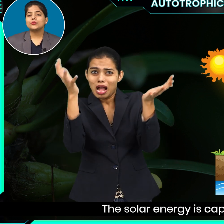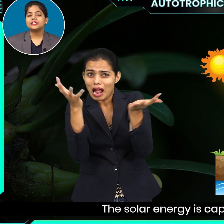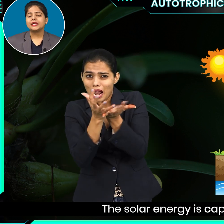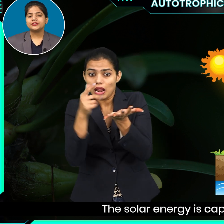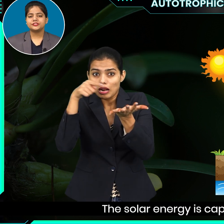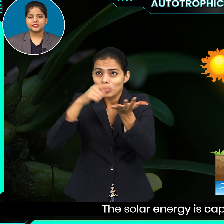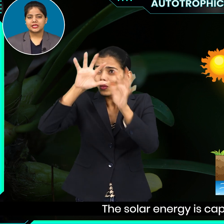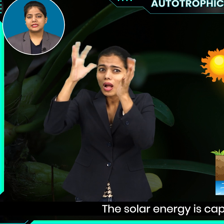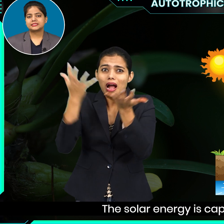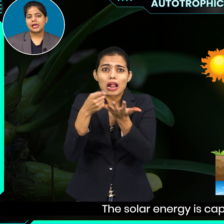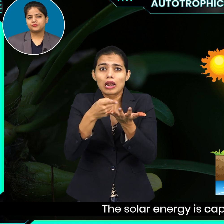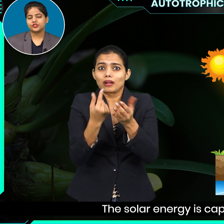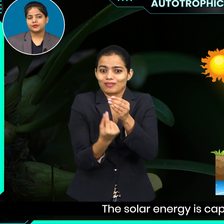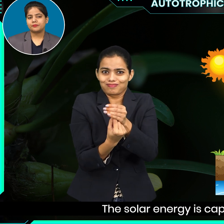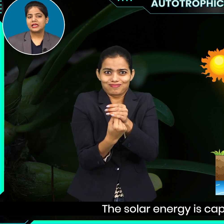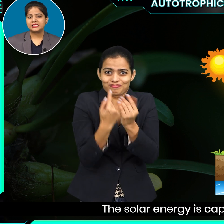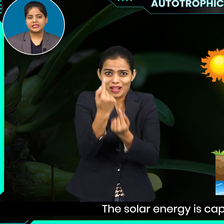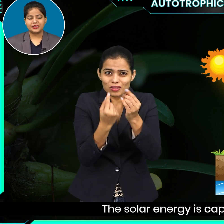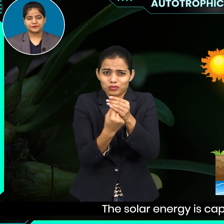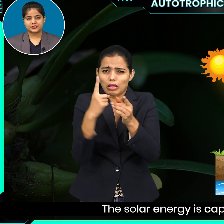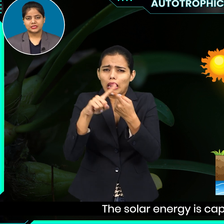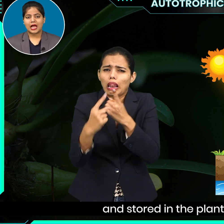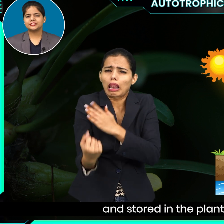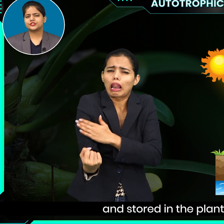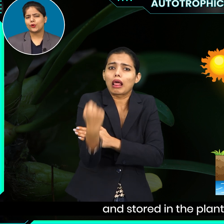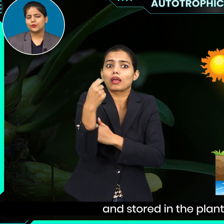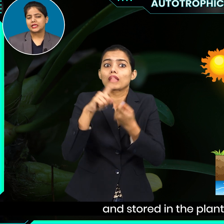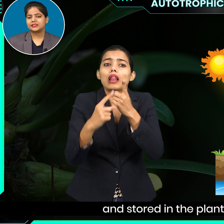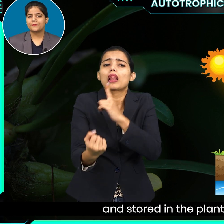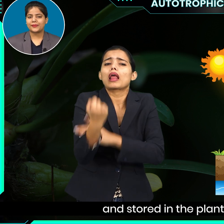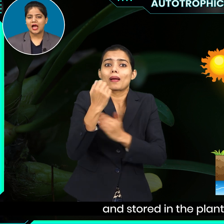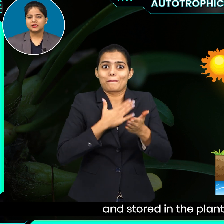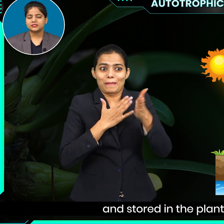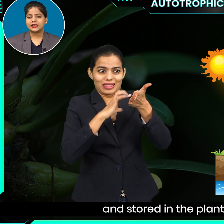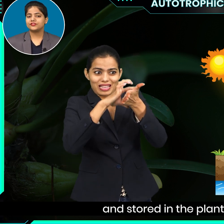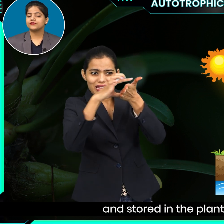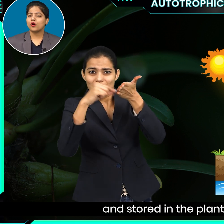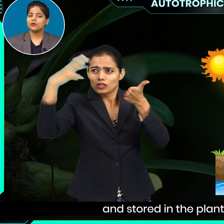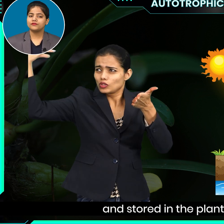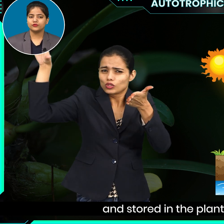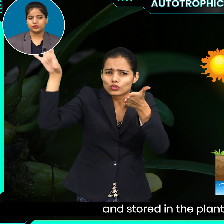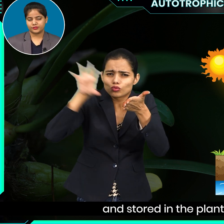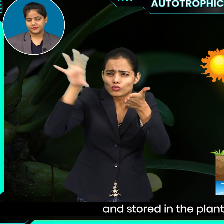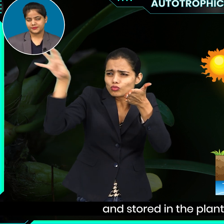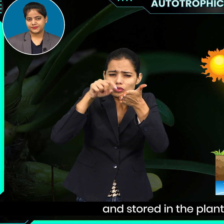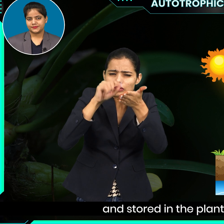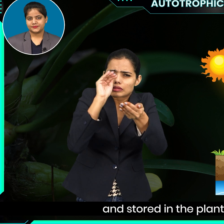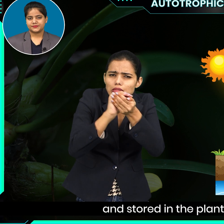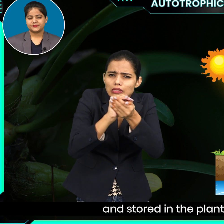The solar energy is captured by the leaves and stored in the plant in the form of food.